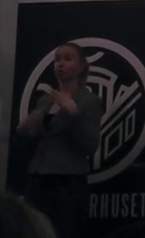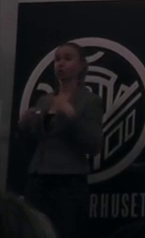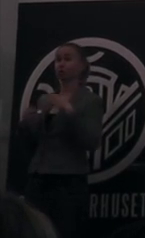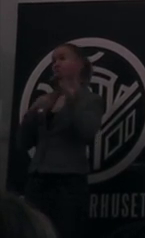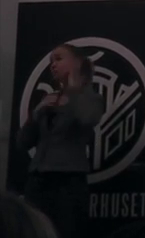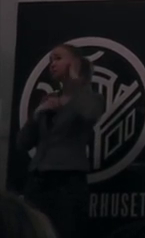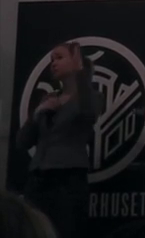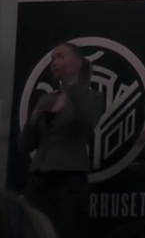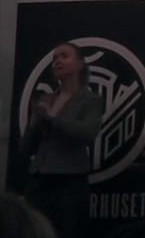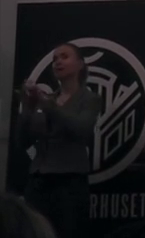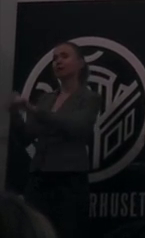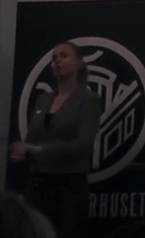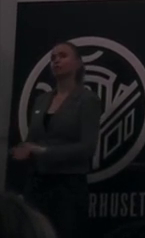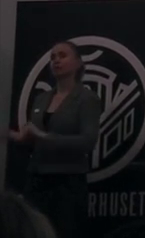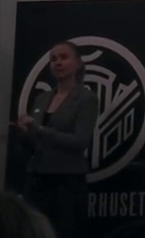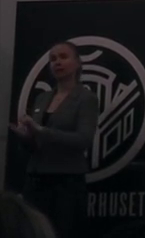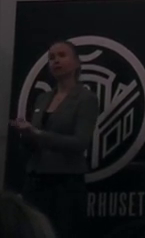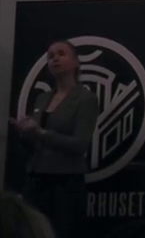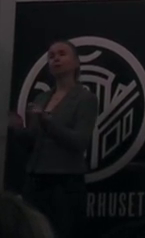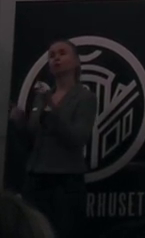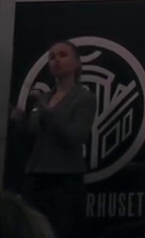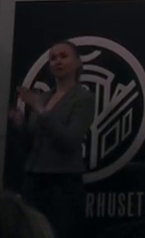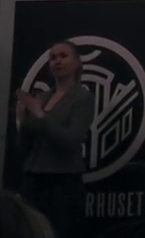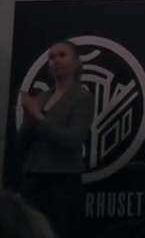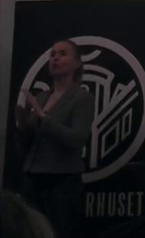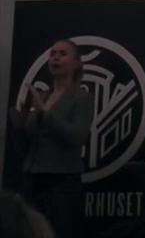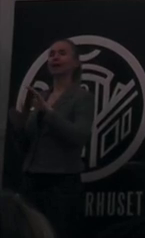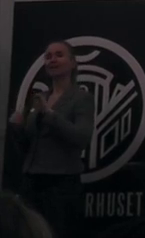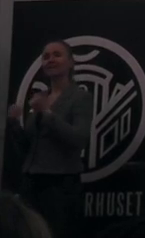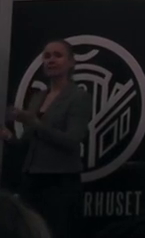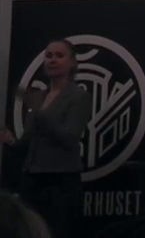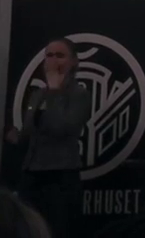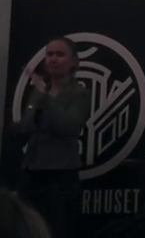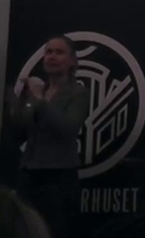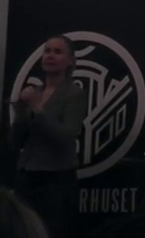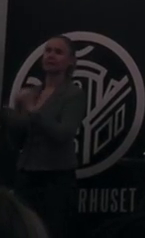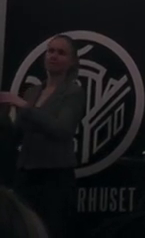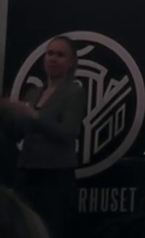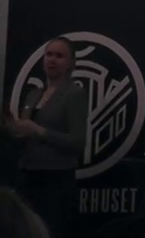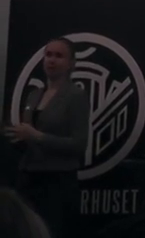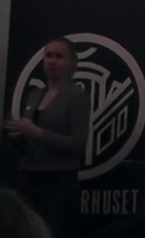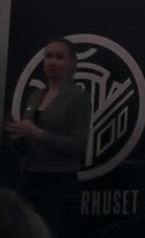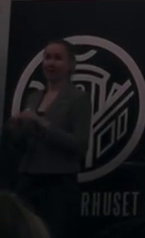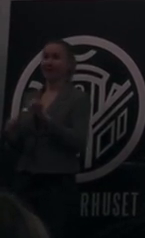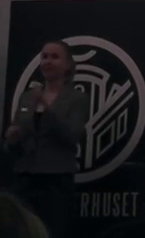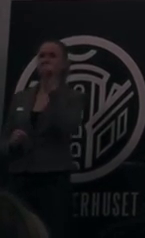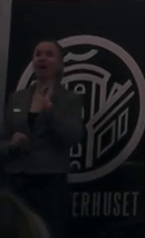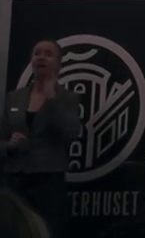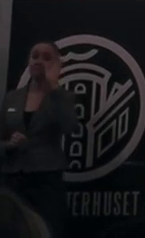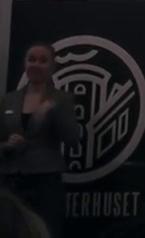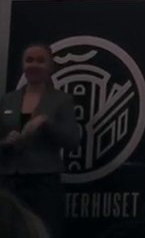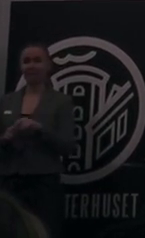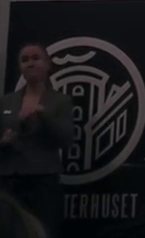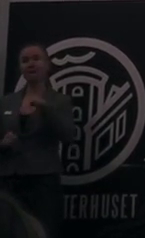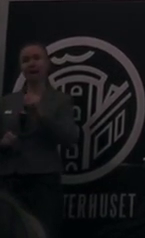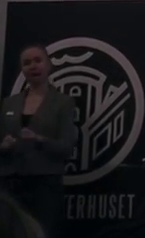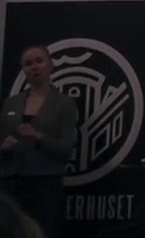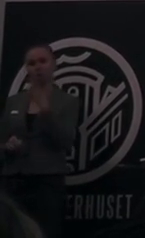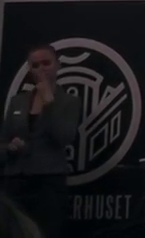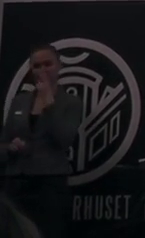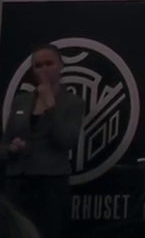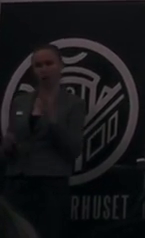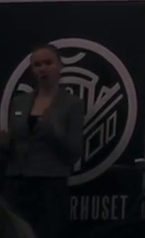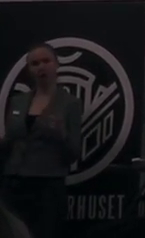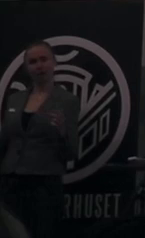wrote a note to Milan saying, "You've disgraced the family." Now, Milan's father knew that he was gay, but anyone who spent